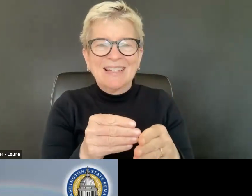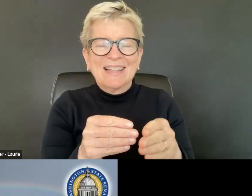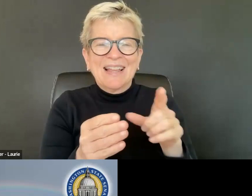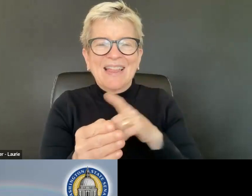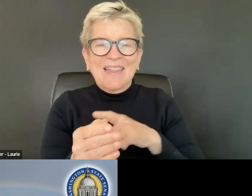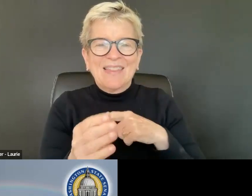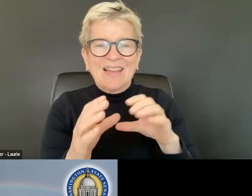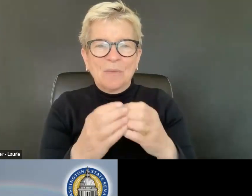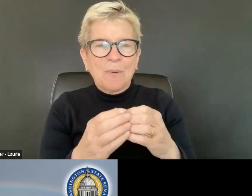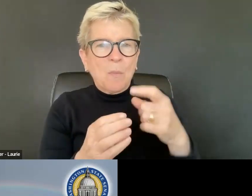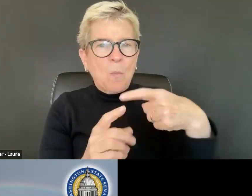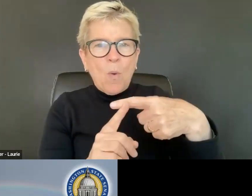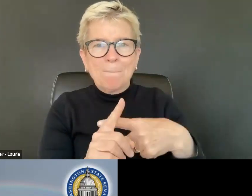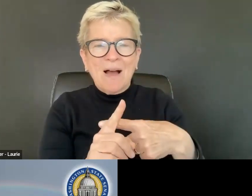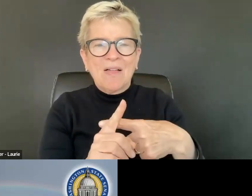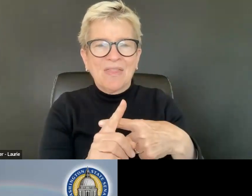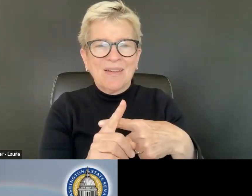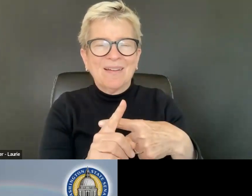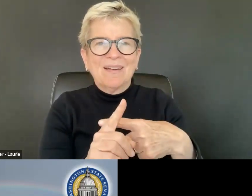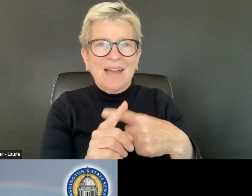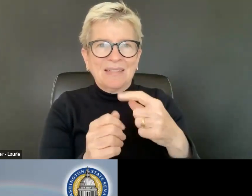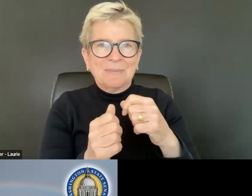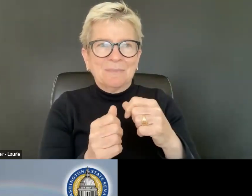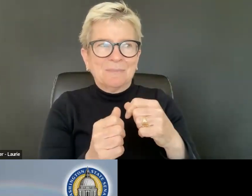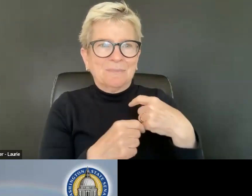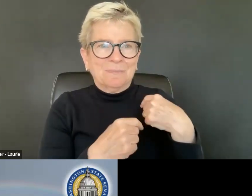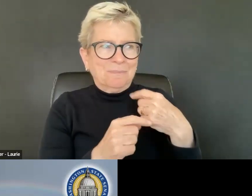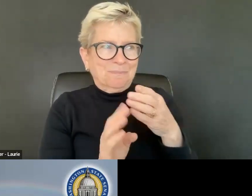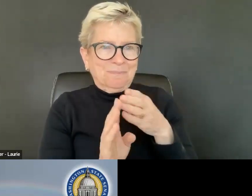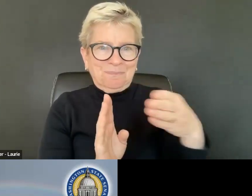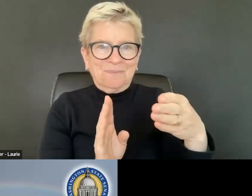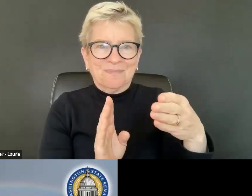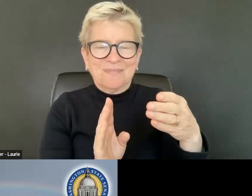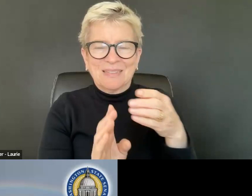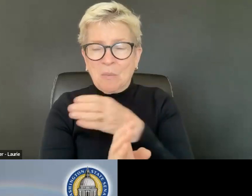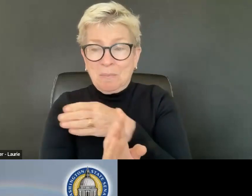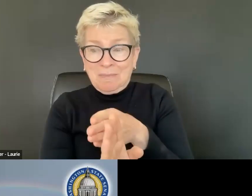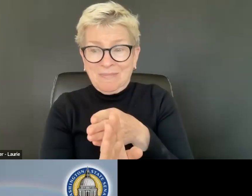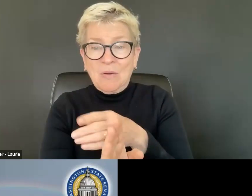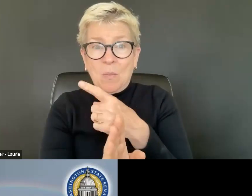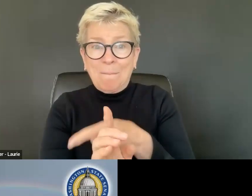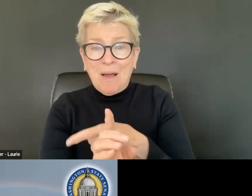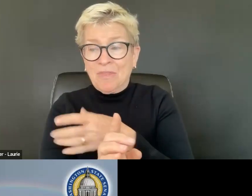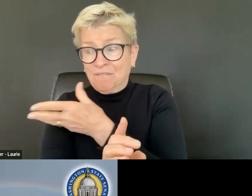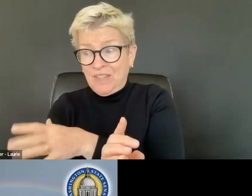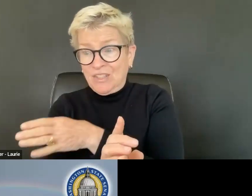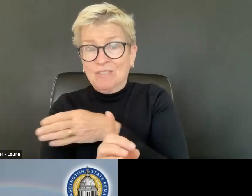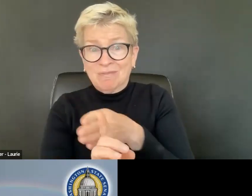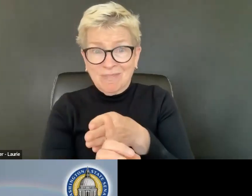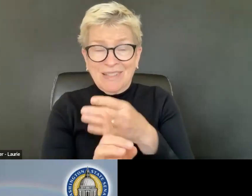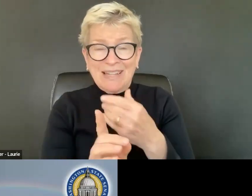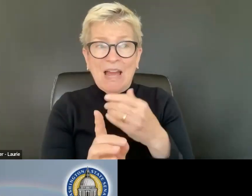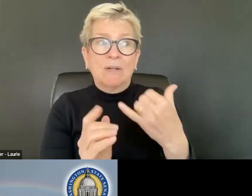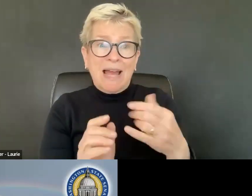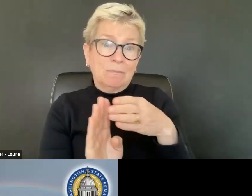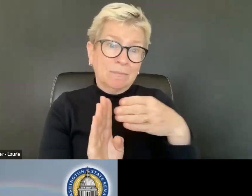in a month, it's time to start working on legislation for 2024. So get those ideas going, get those